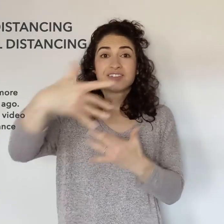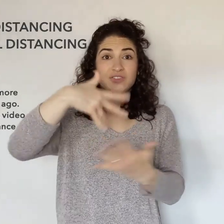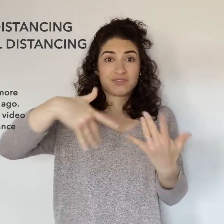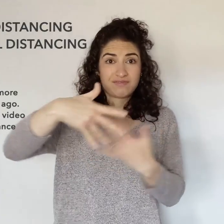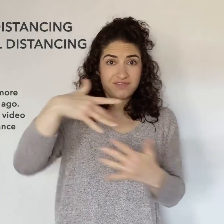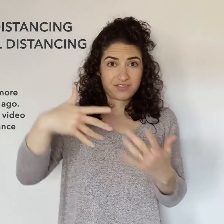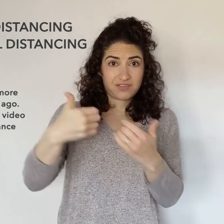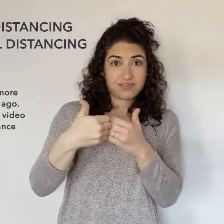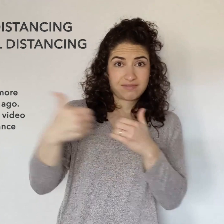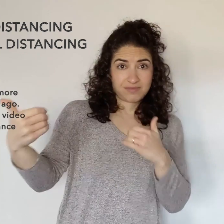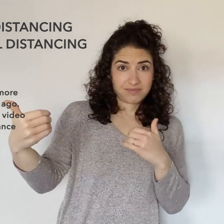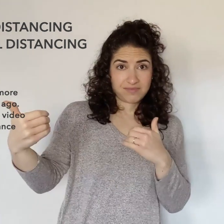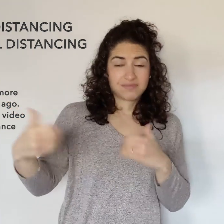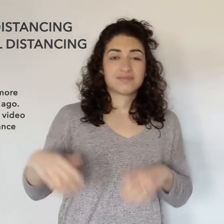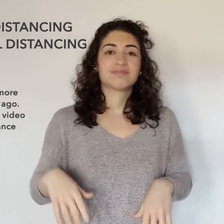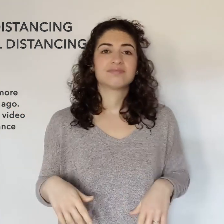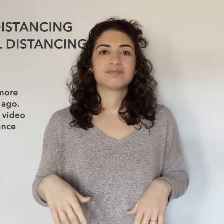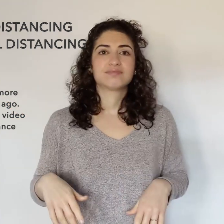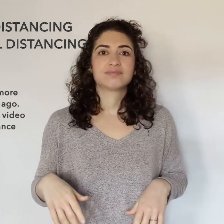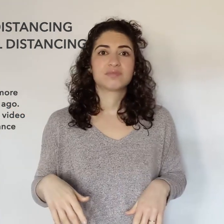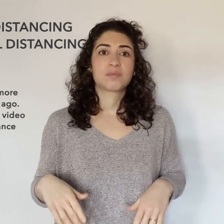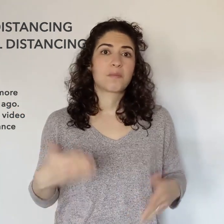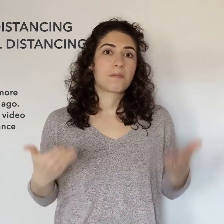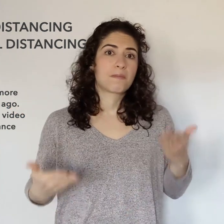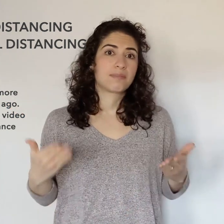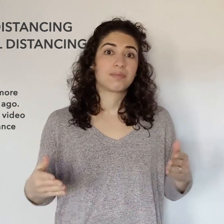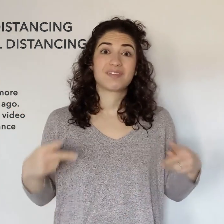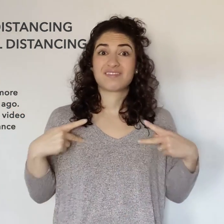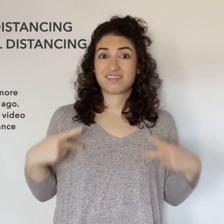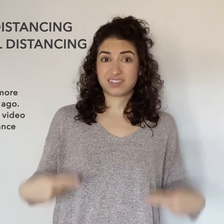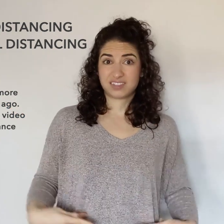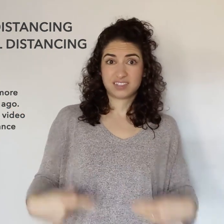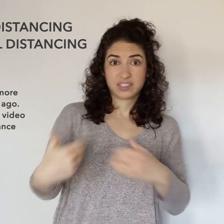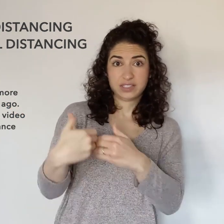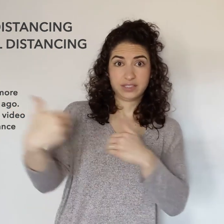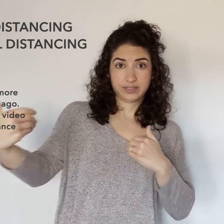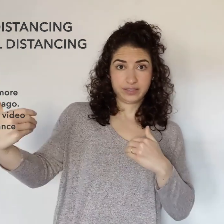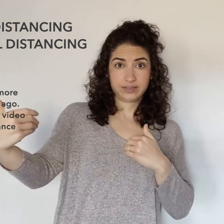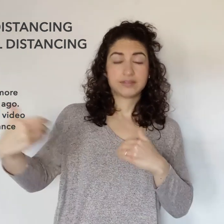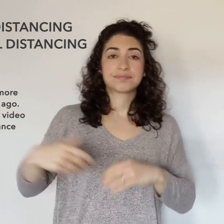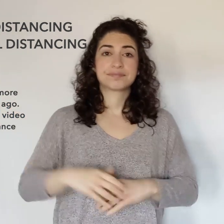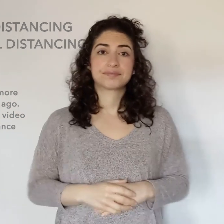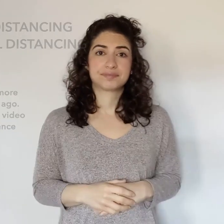Again, social distancing, or maybe physical distancing,